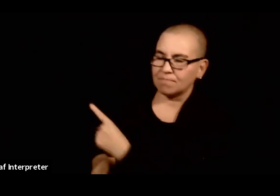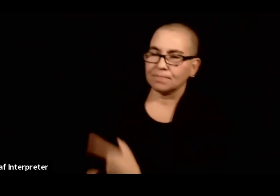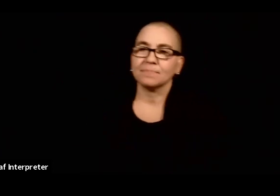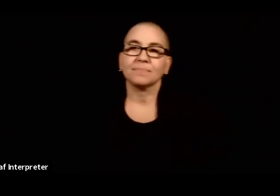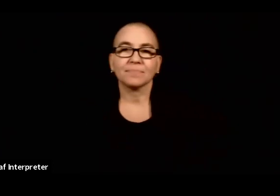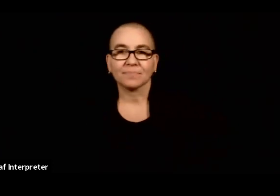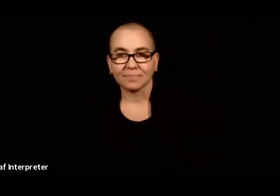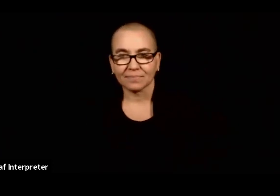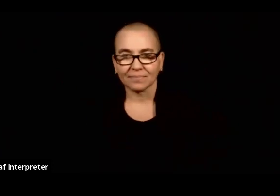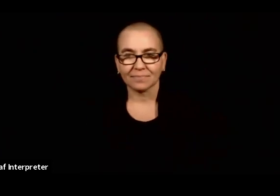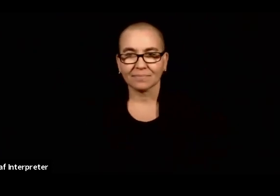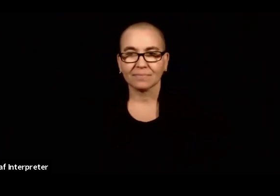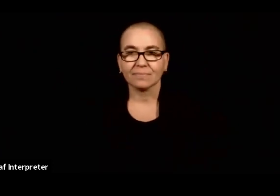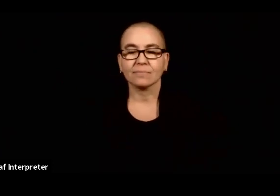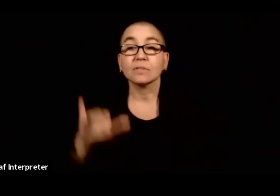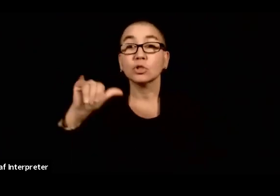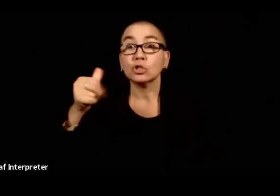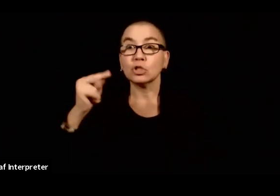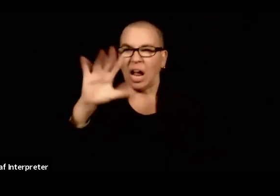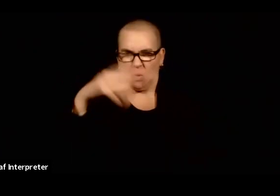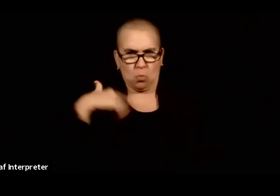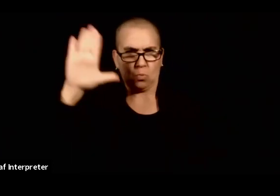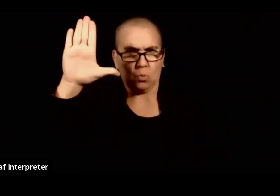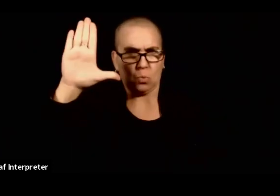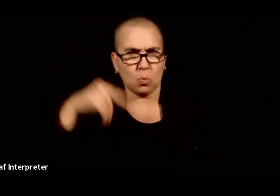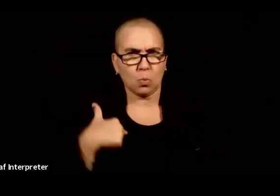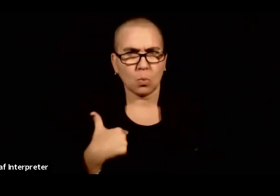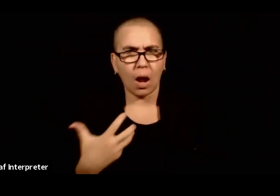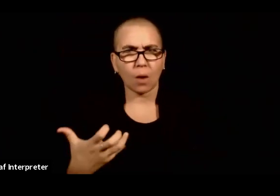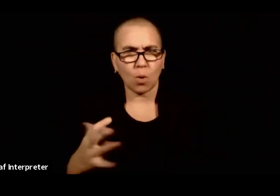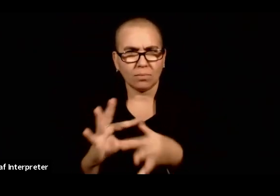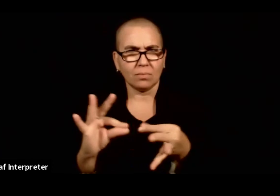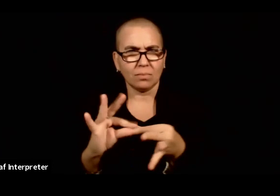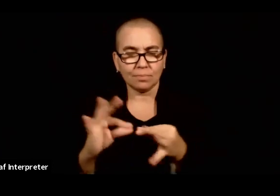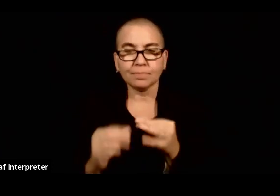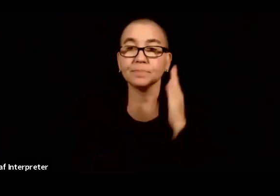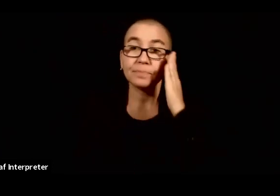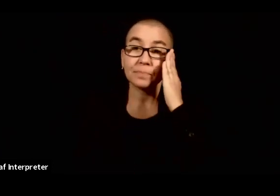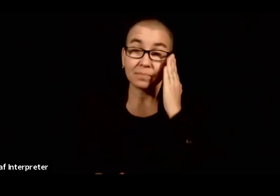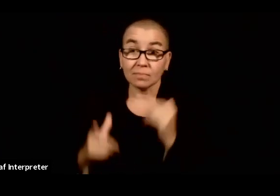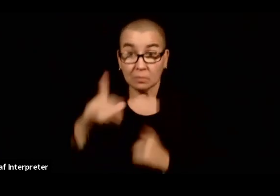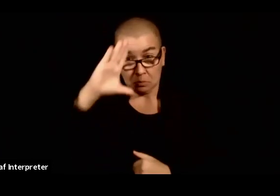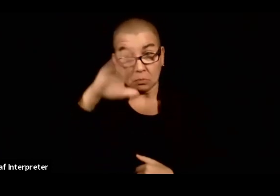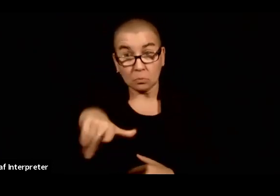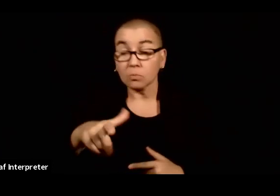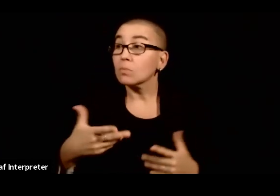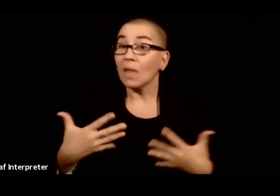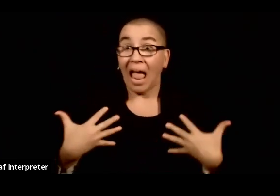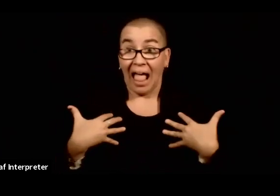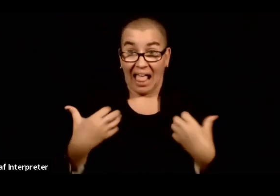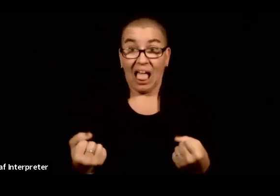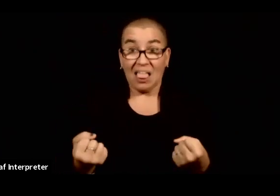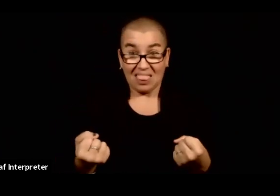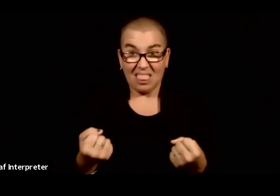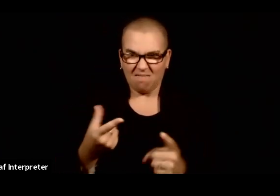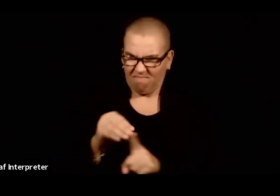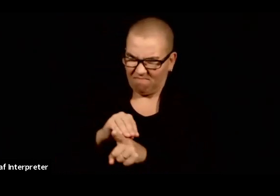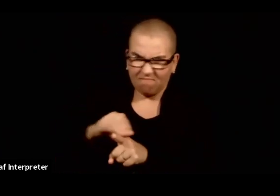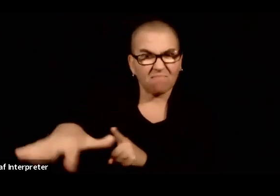think we know a lot about the health impacts on certainly the residents, but on families as well. And I think you've